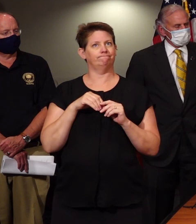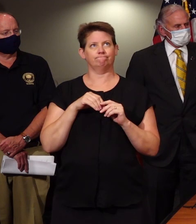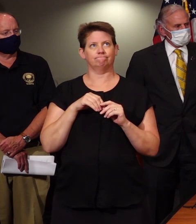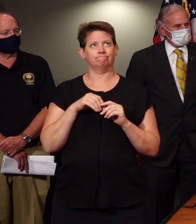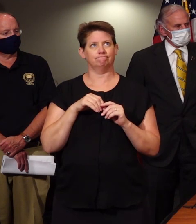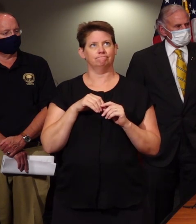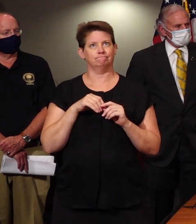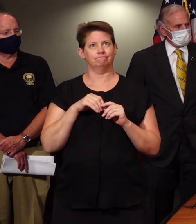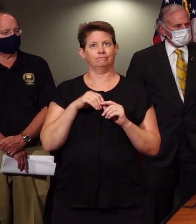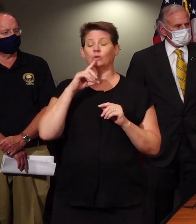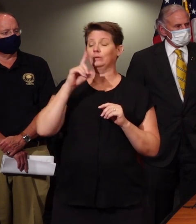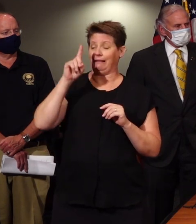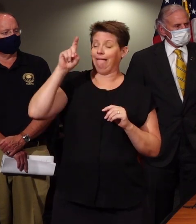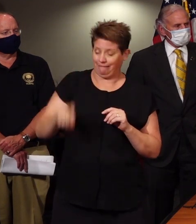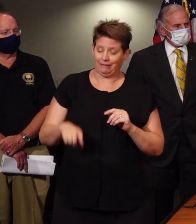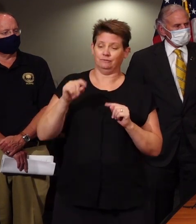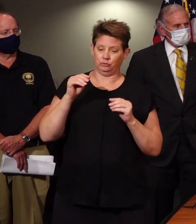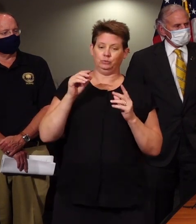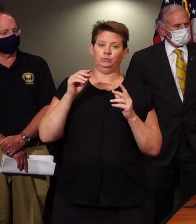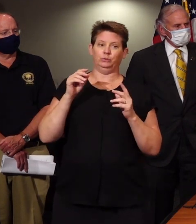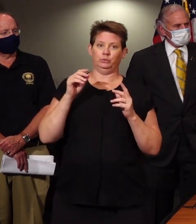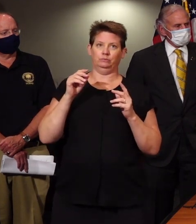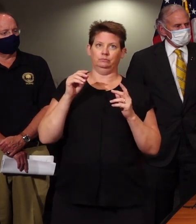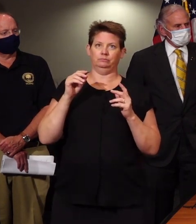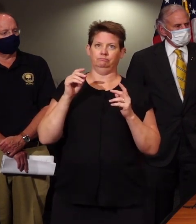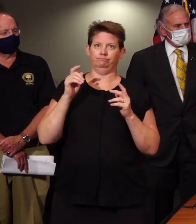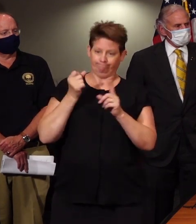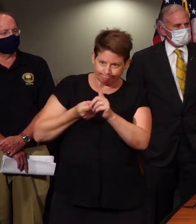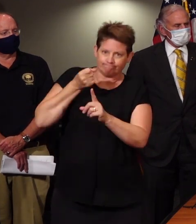to make a dramatic difference in what we're currently